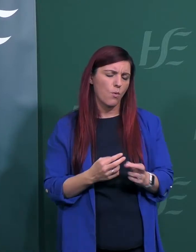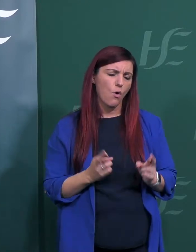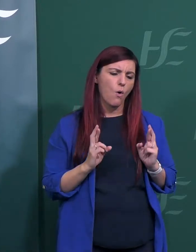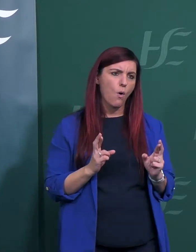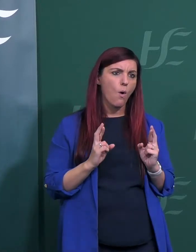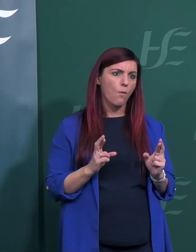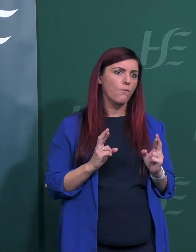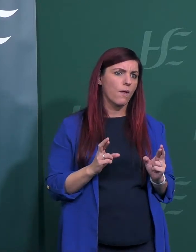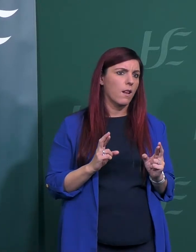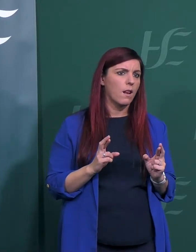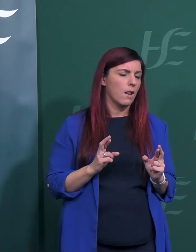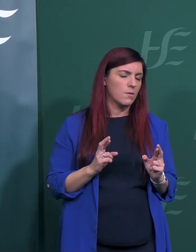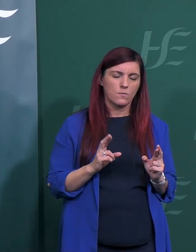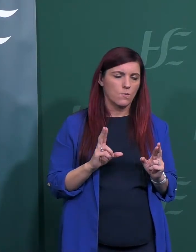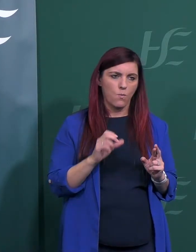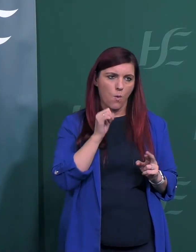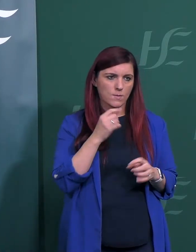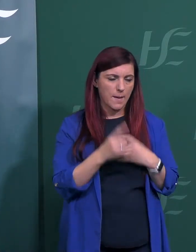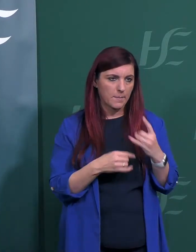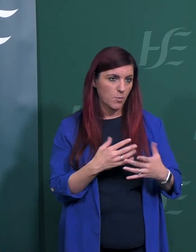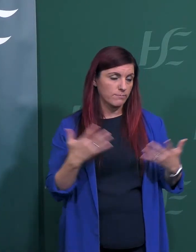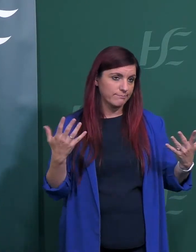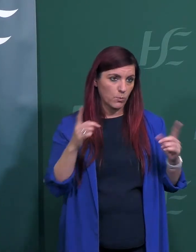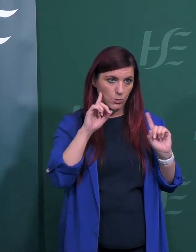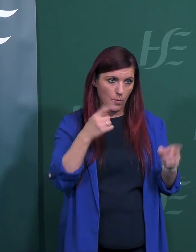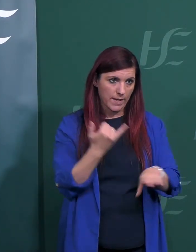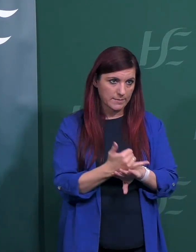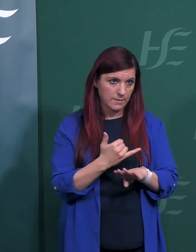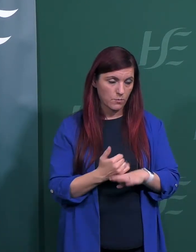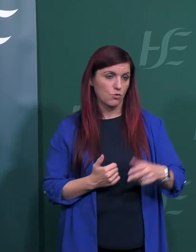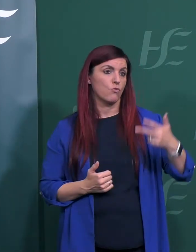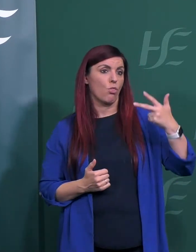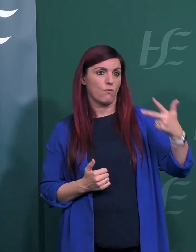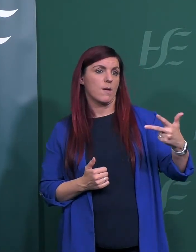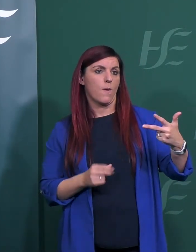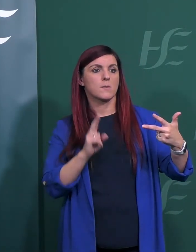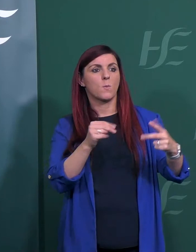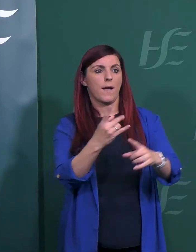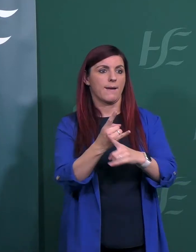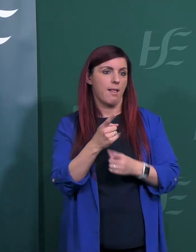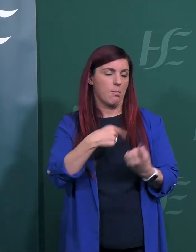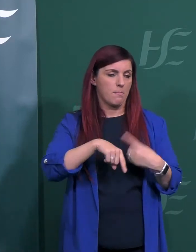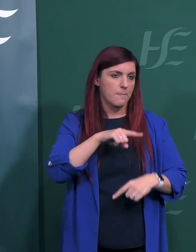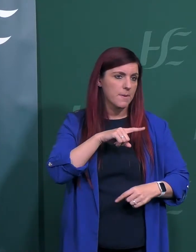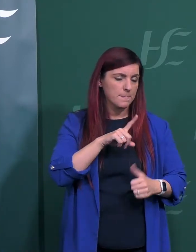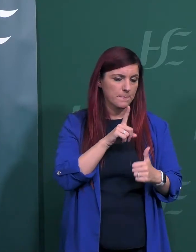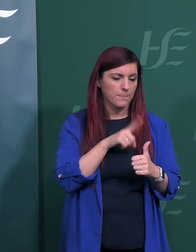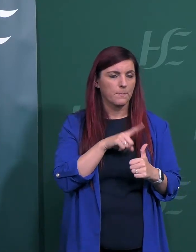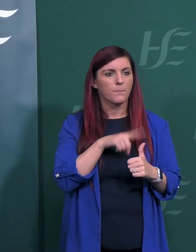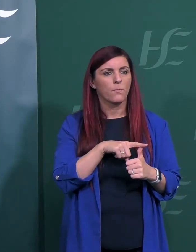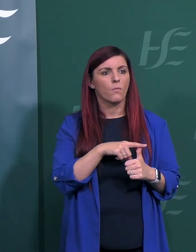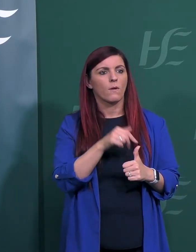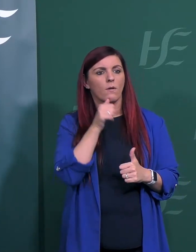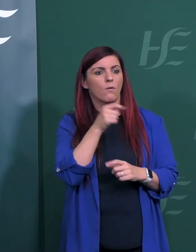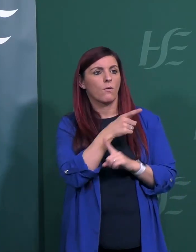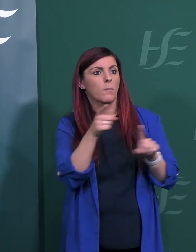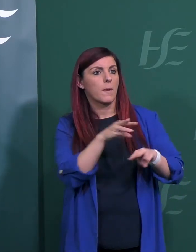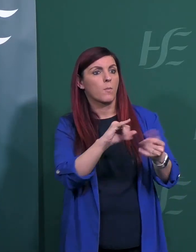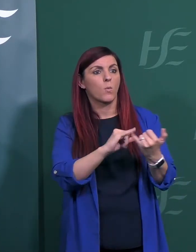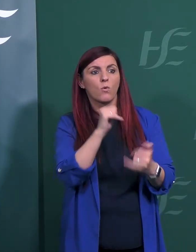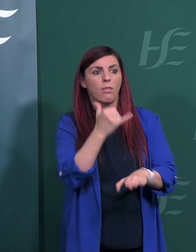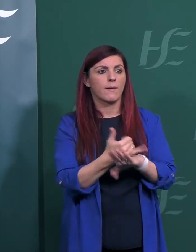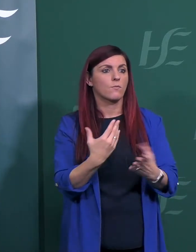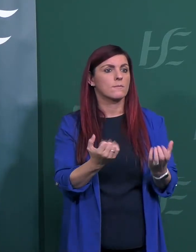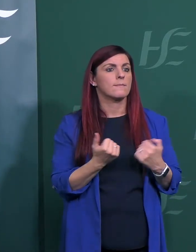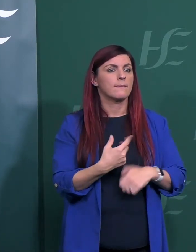the start of a trend. But there are, as I mentioned, 3 ways in which we can turn this around. Firstly, for those who remain